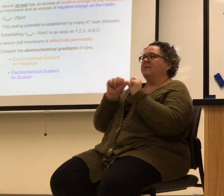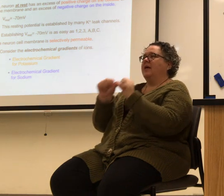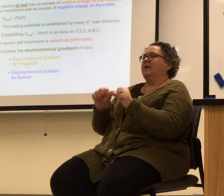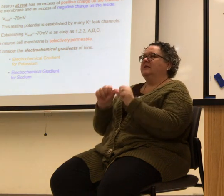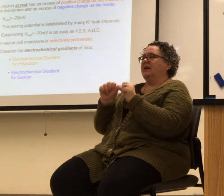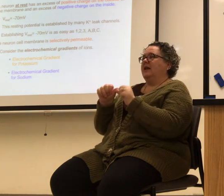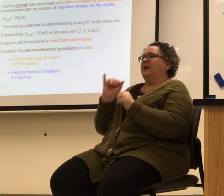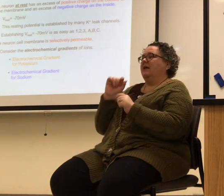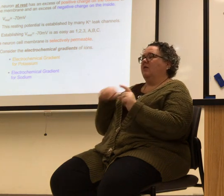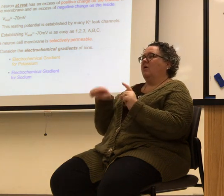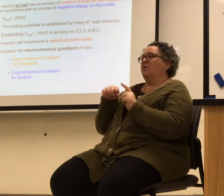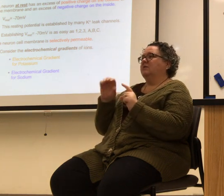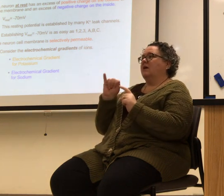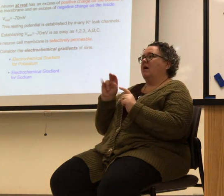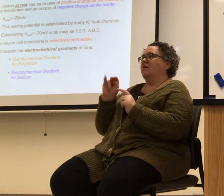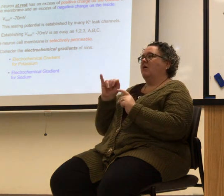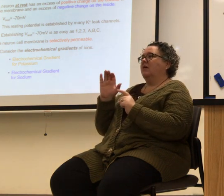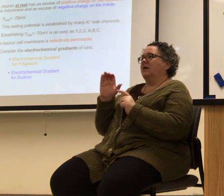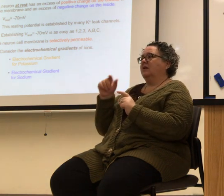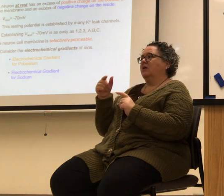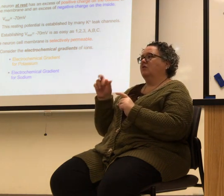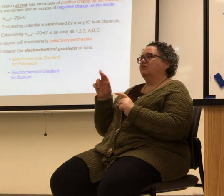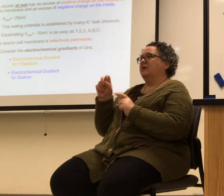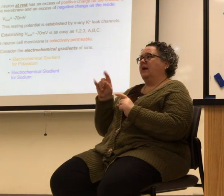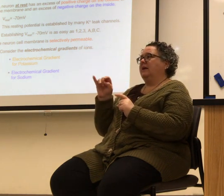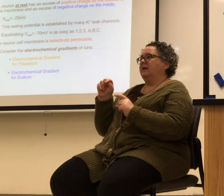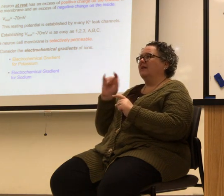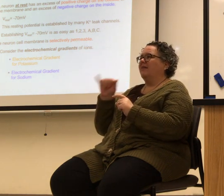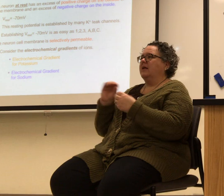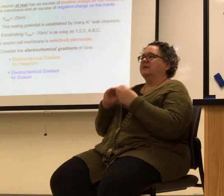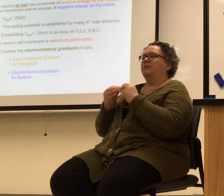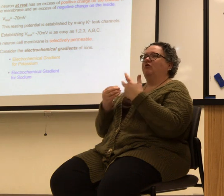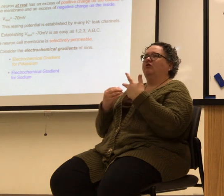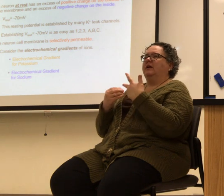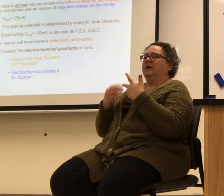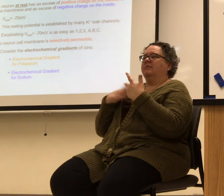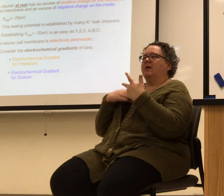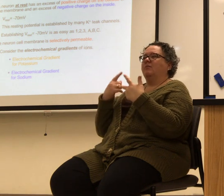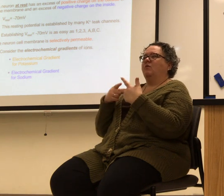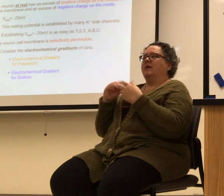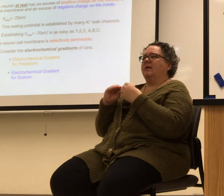those ionic gradients. So that's by point number three.